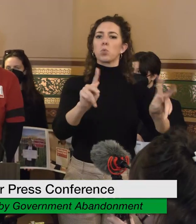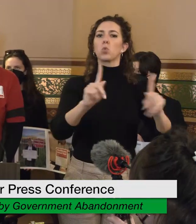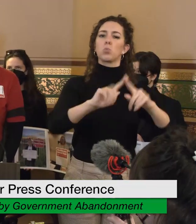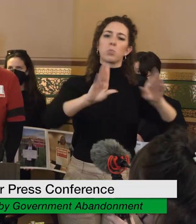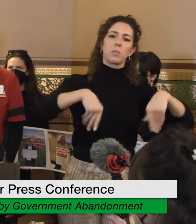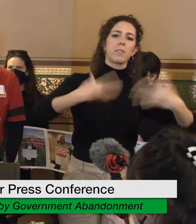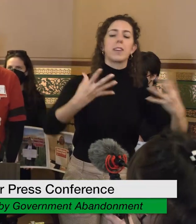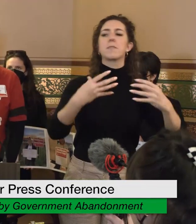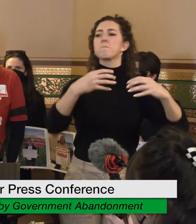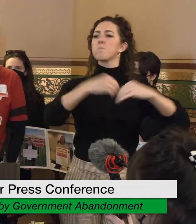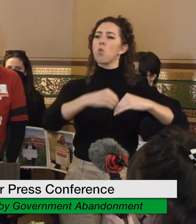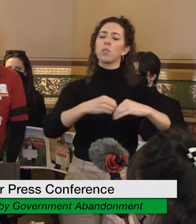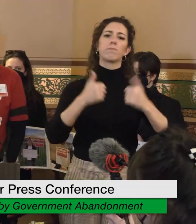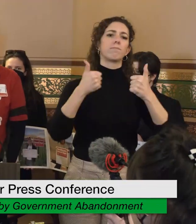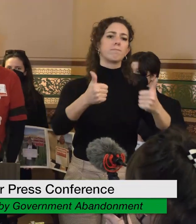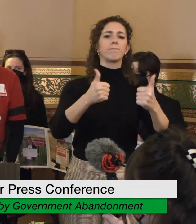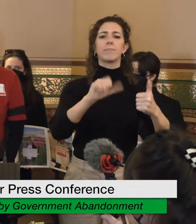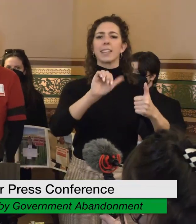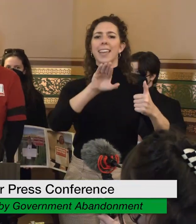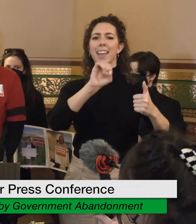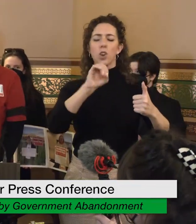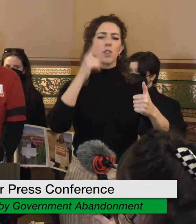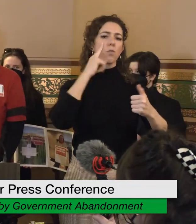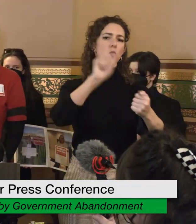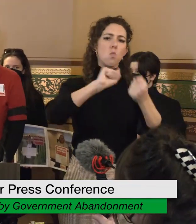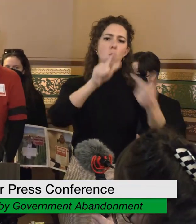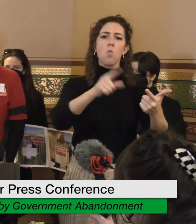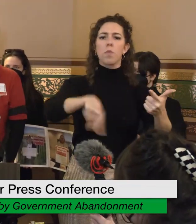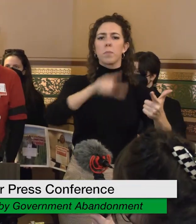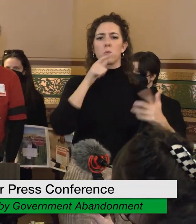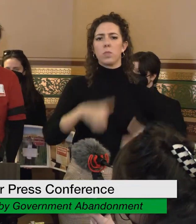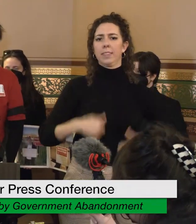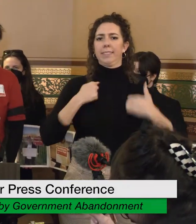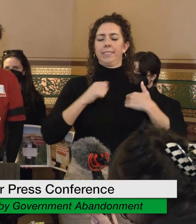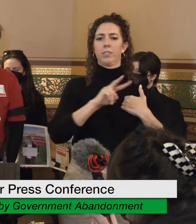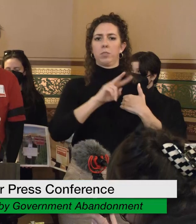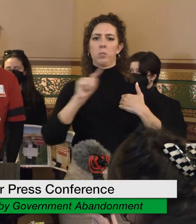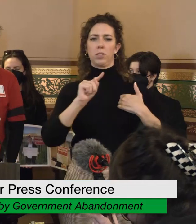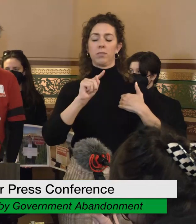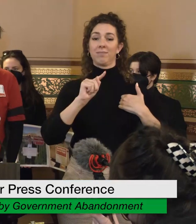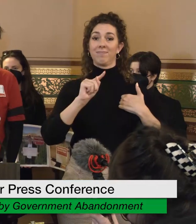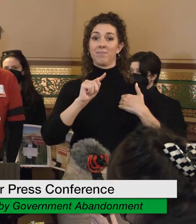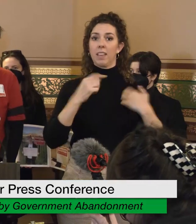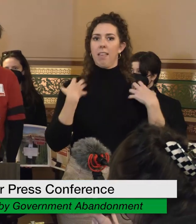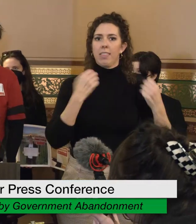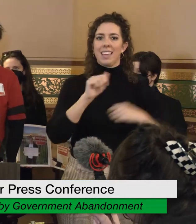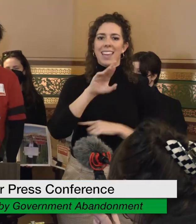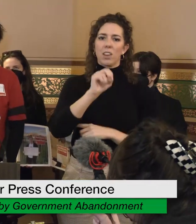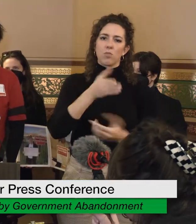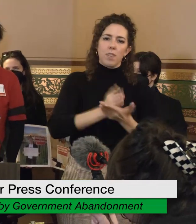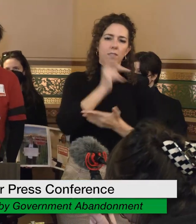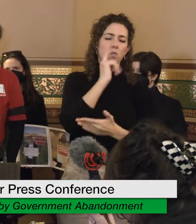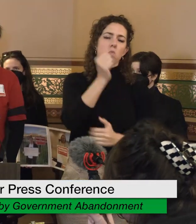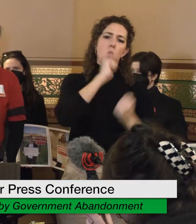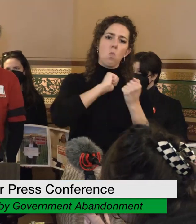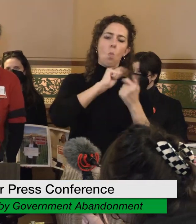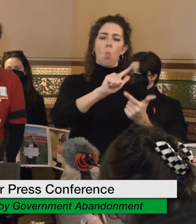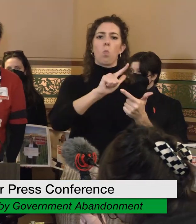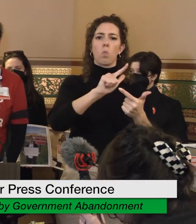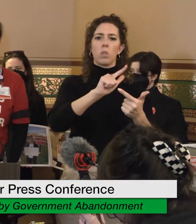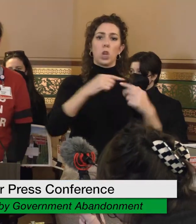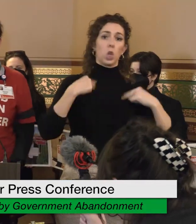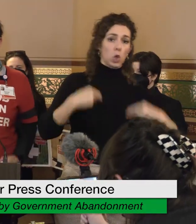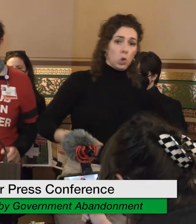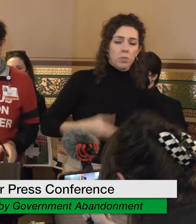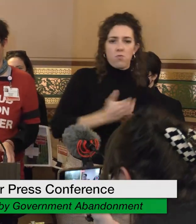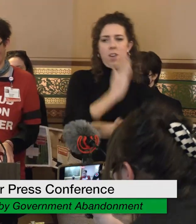all Vermonters. Healthcare is a worker's right, healthcare is a Vermonter's right, and healthcare is a human